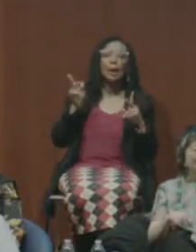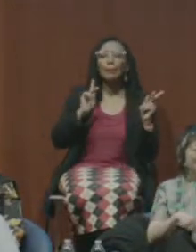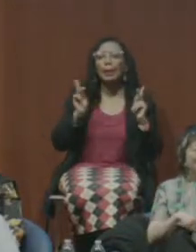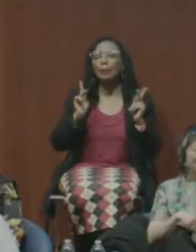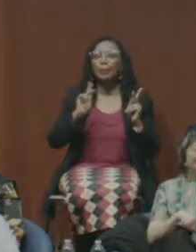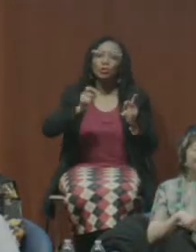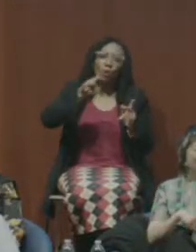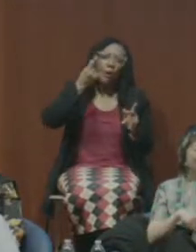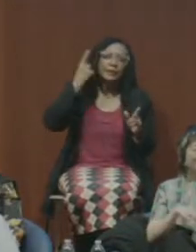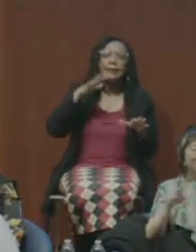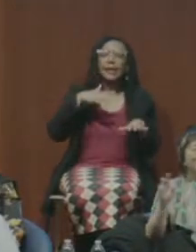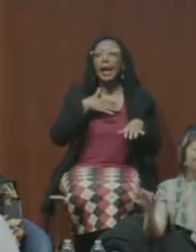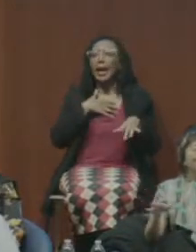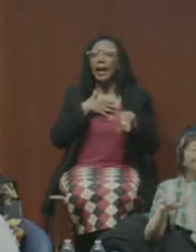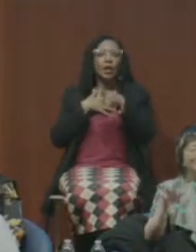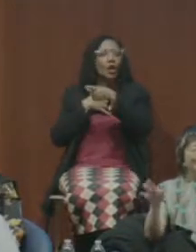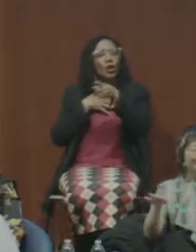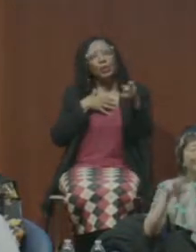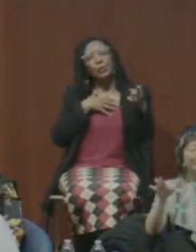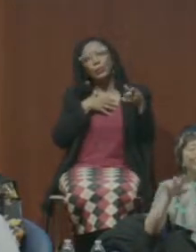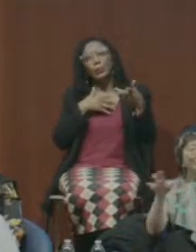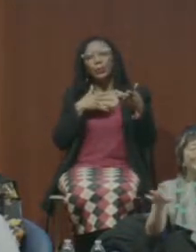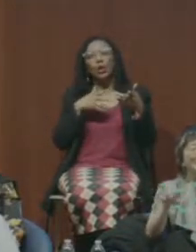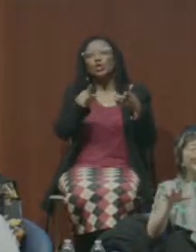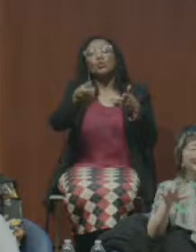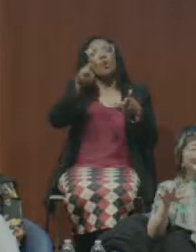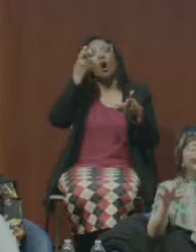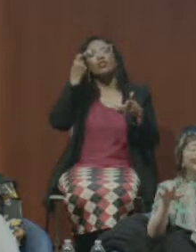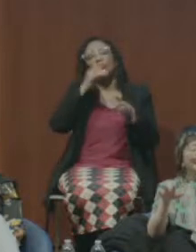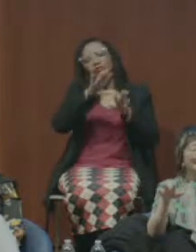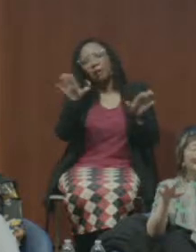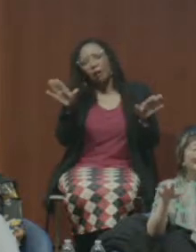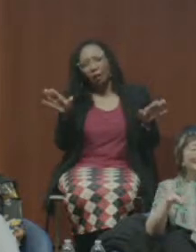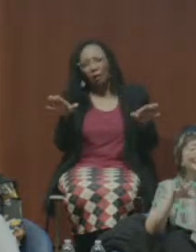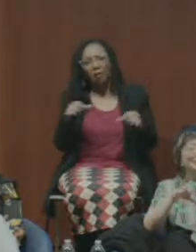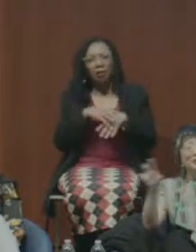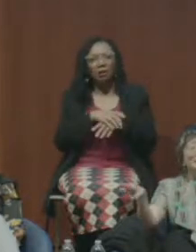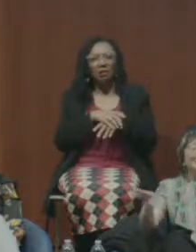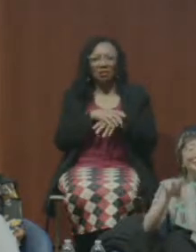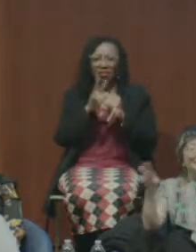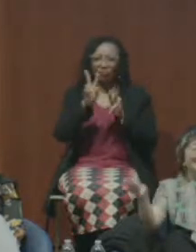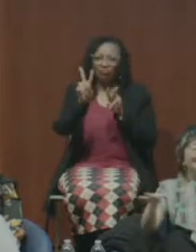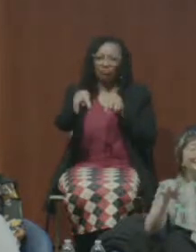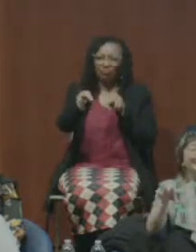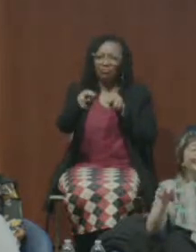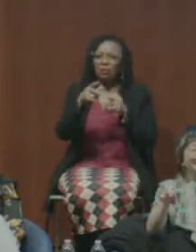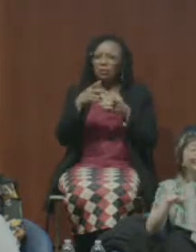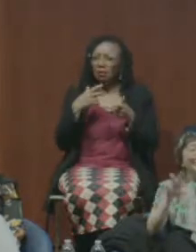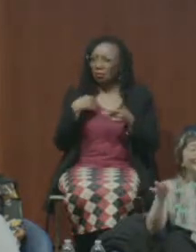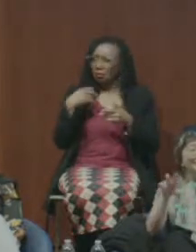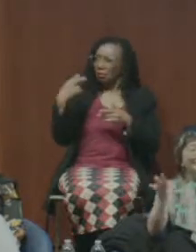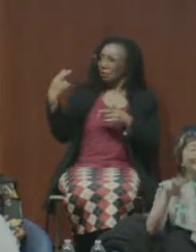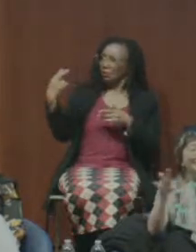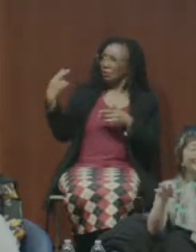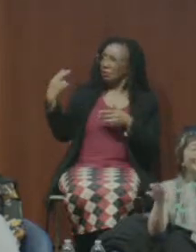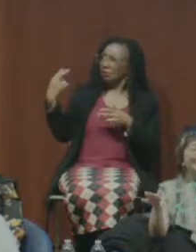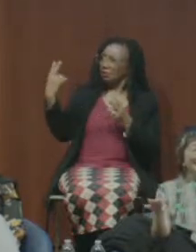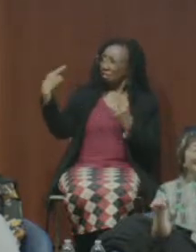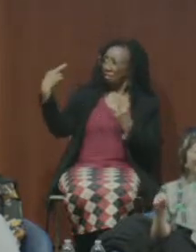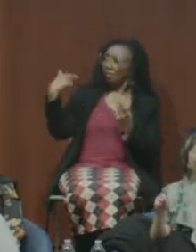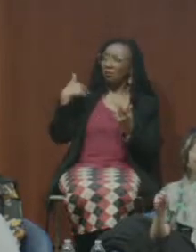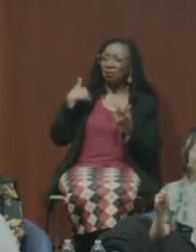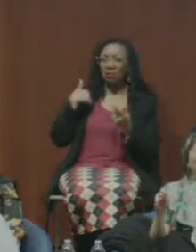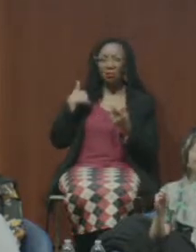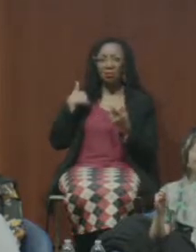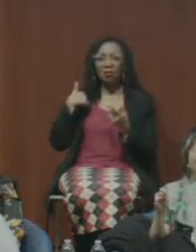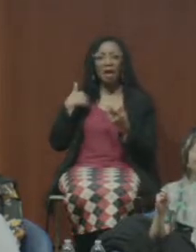people, you don't understand, it's hard to divest, you don't understand